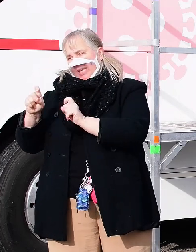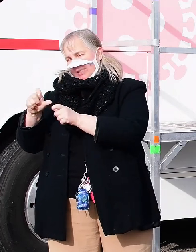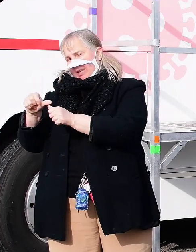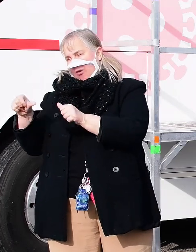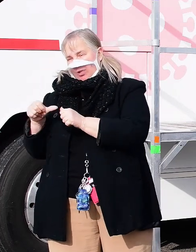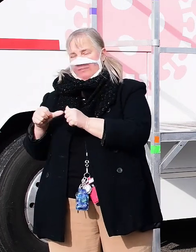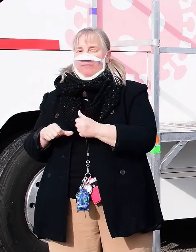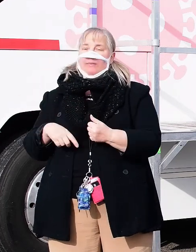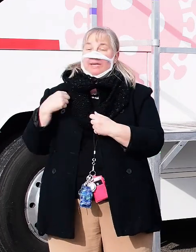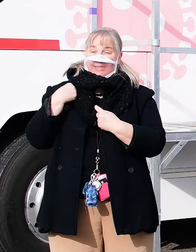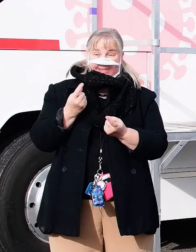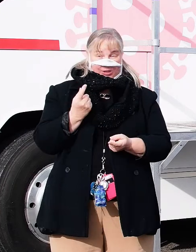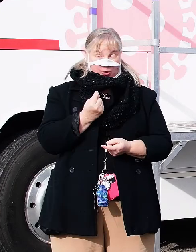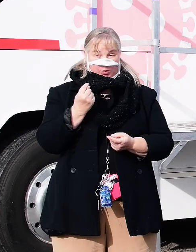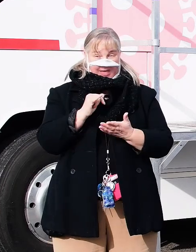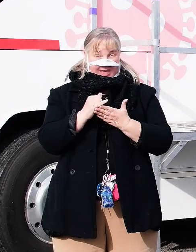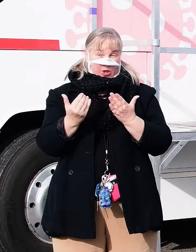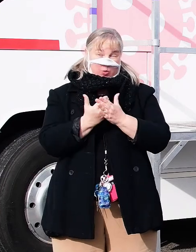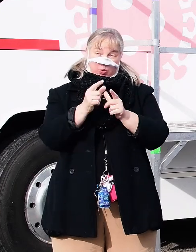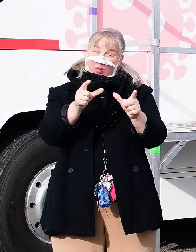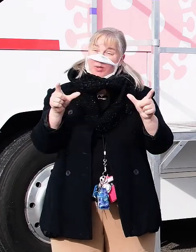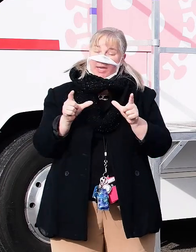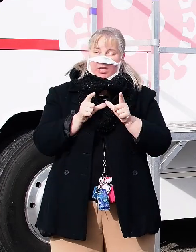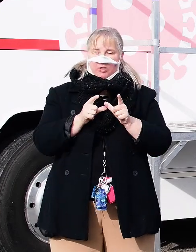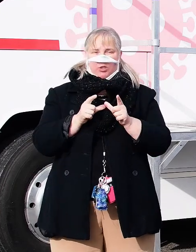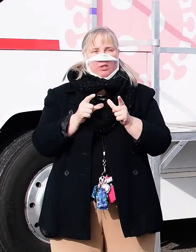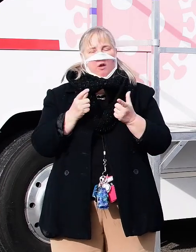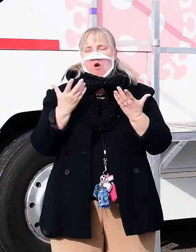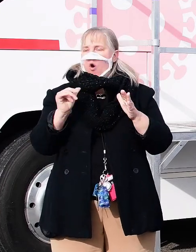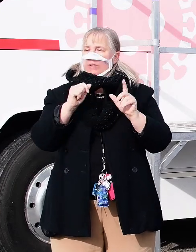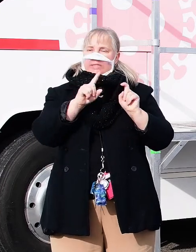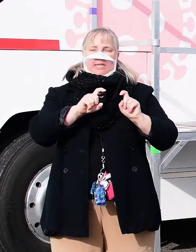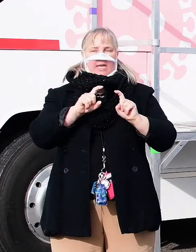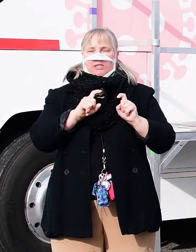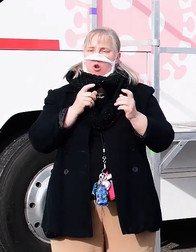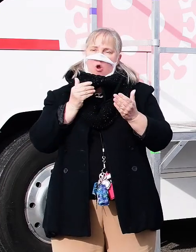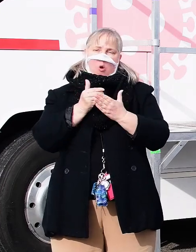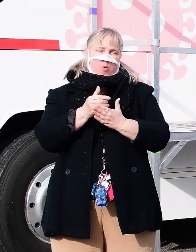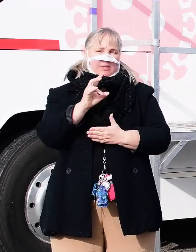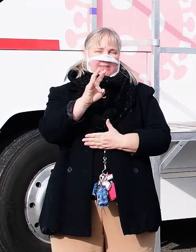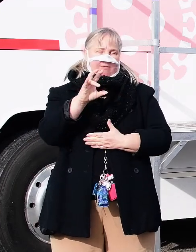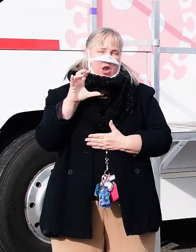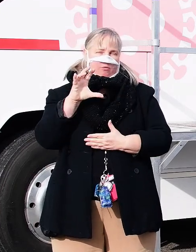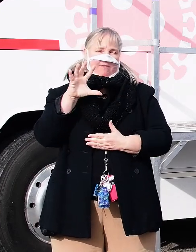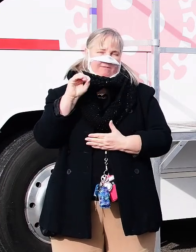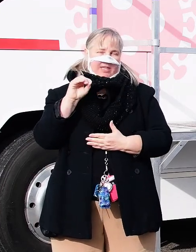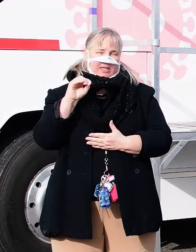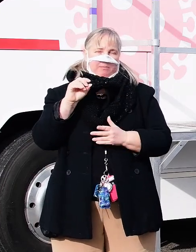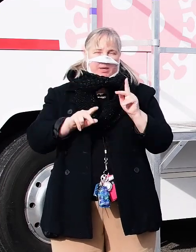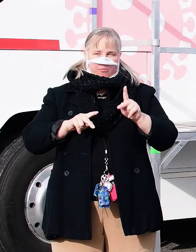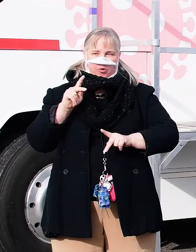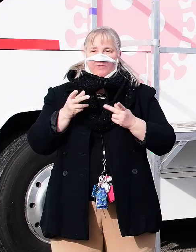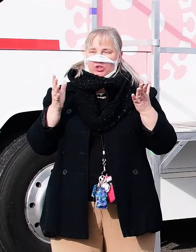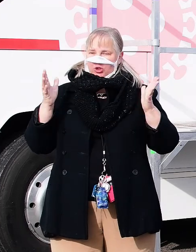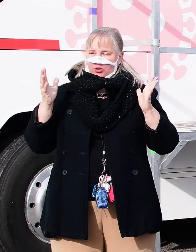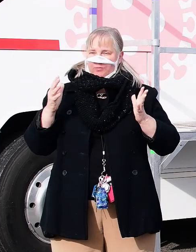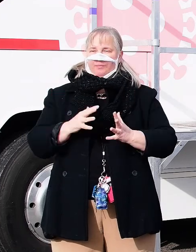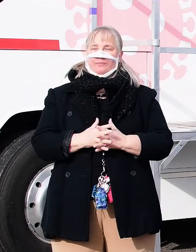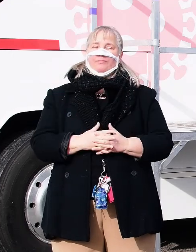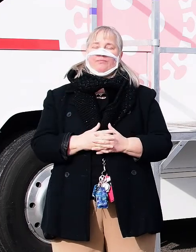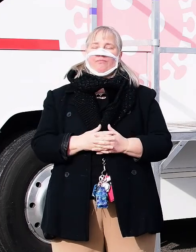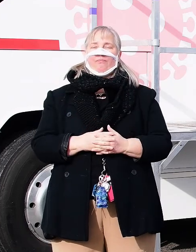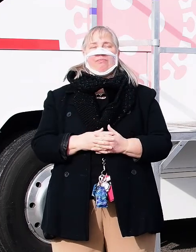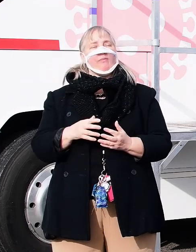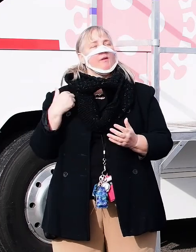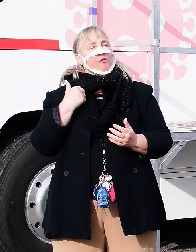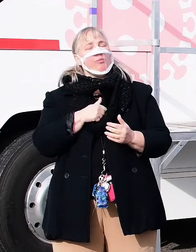Since Tuesday, this new location has already tested nearly 750 people. And